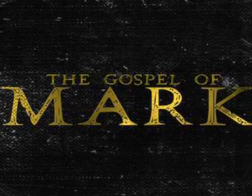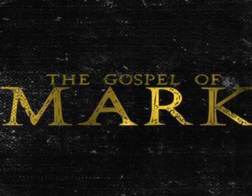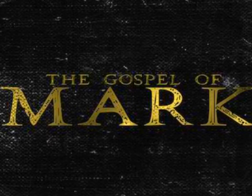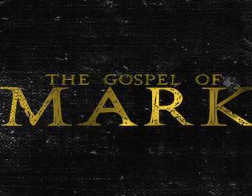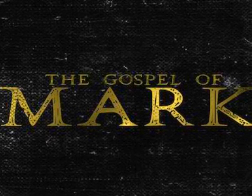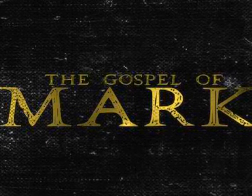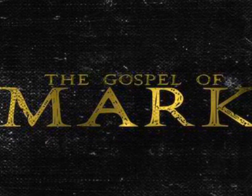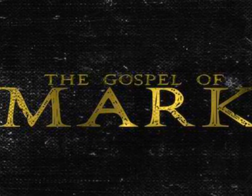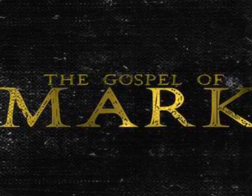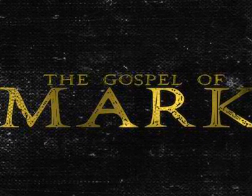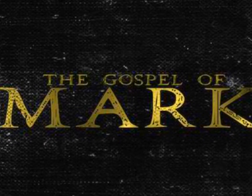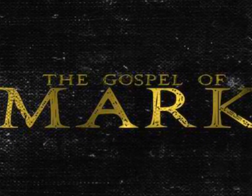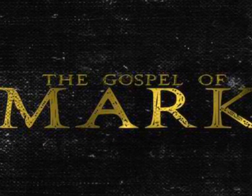The Gospel of Mark.